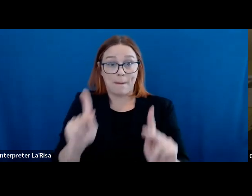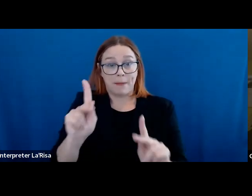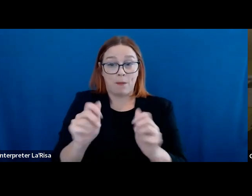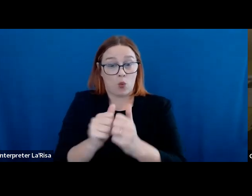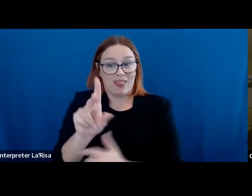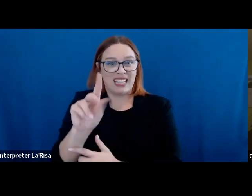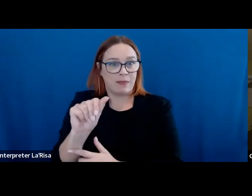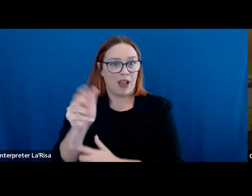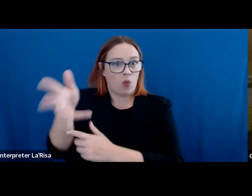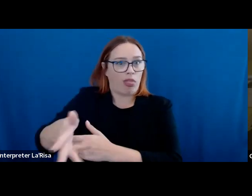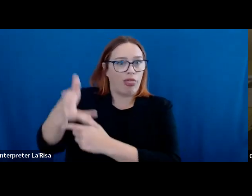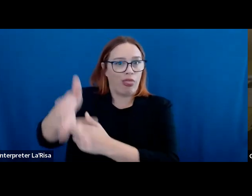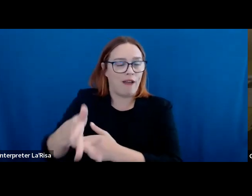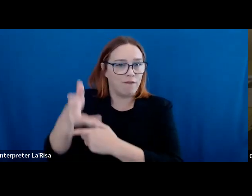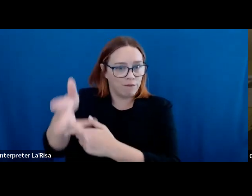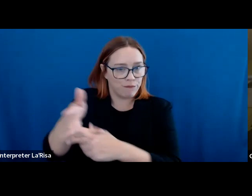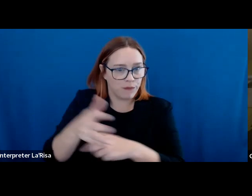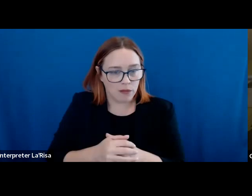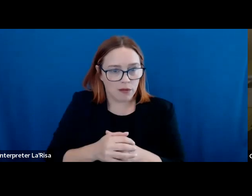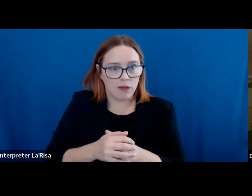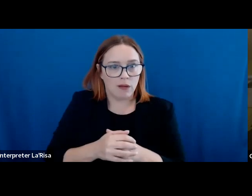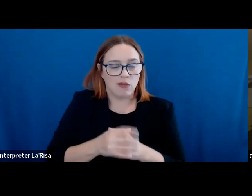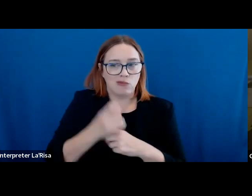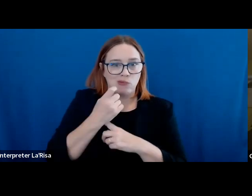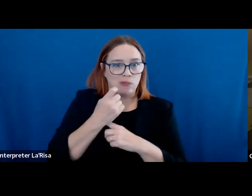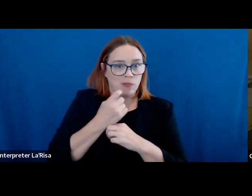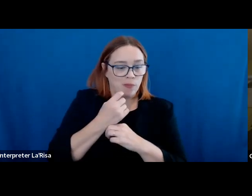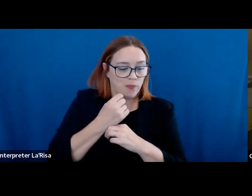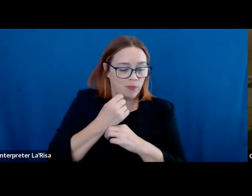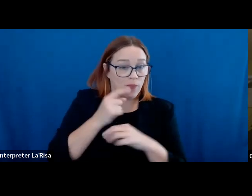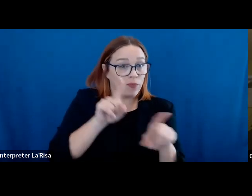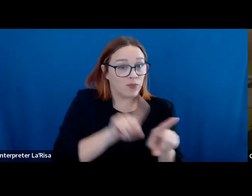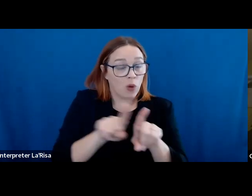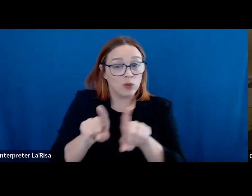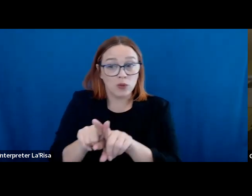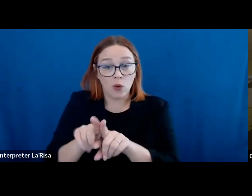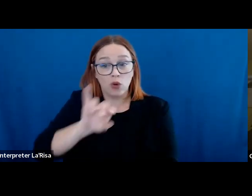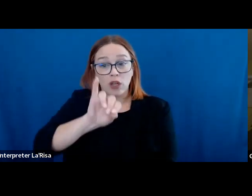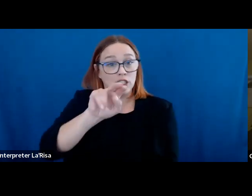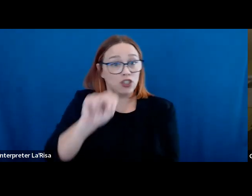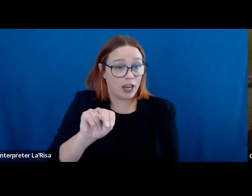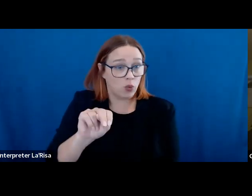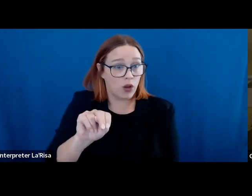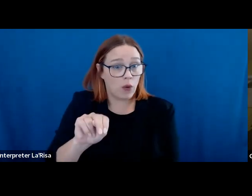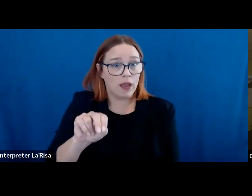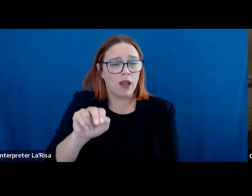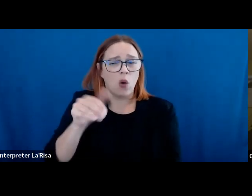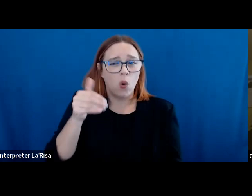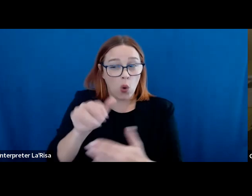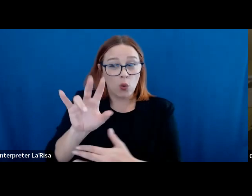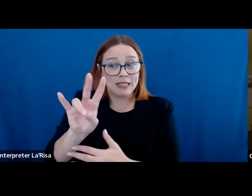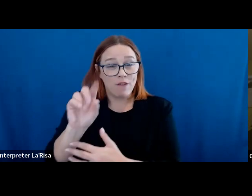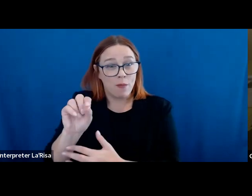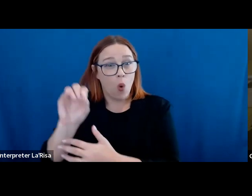the earthquake in 2020 in January was close to a 7.0. in Puerto Rico, because of